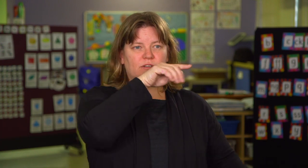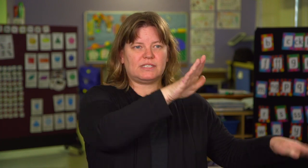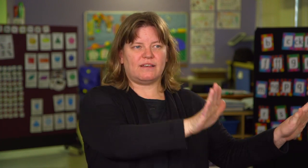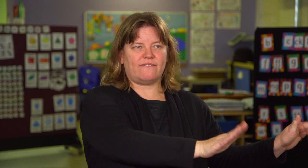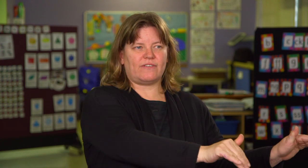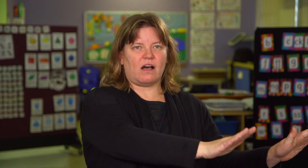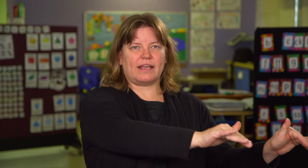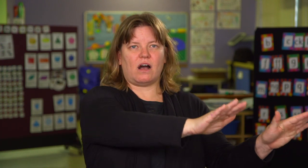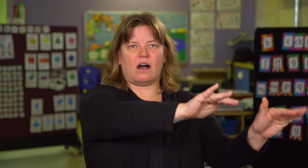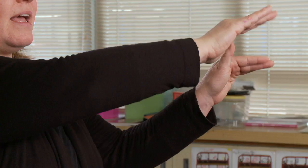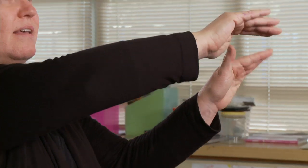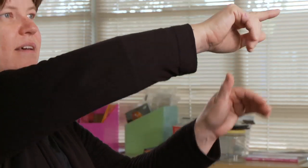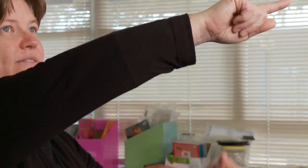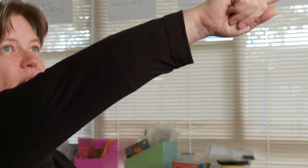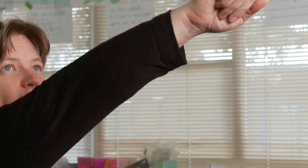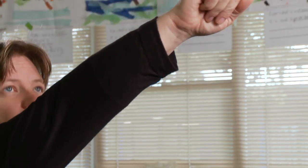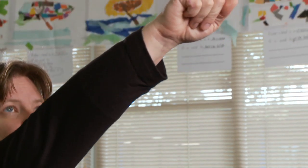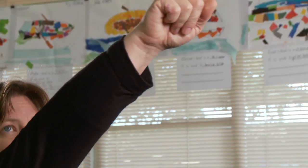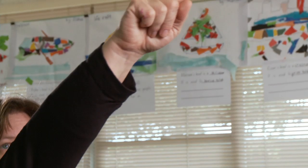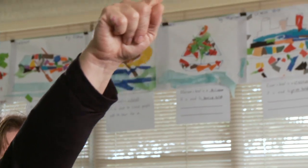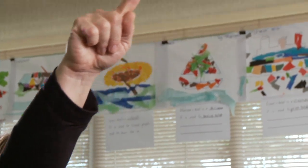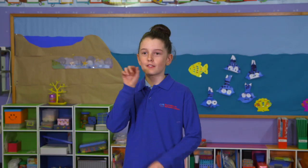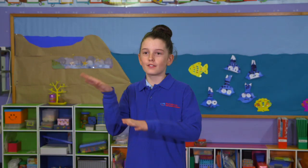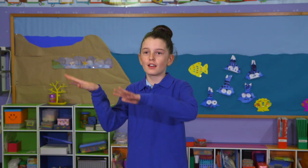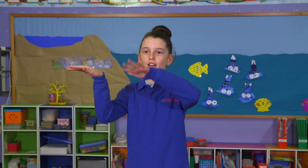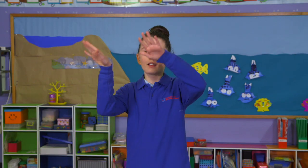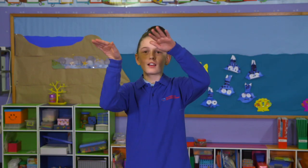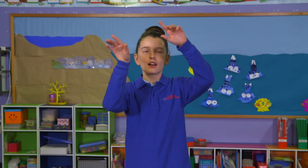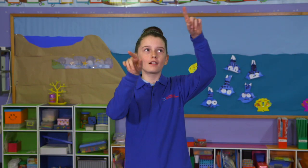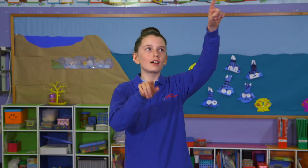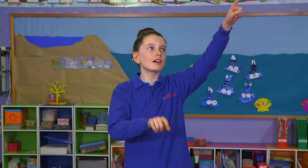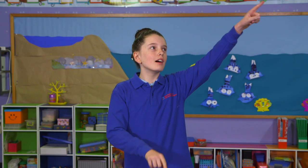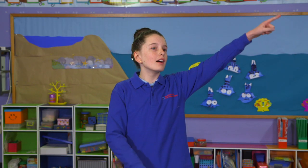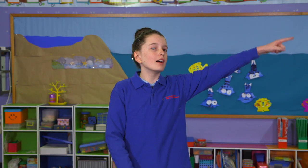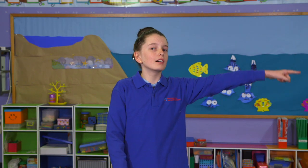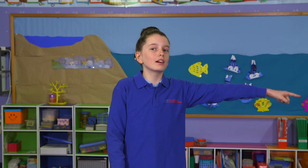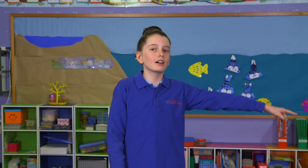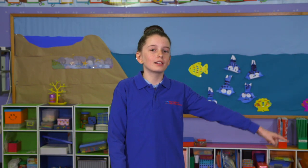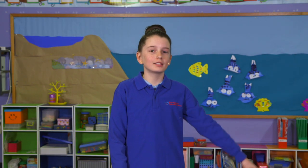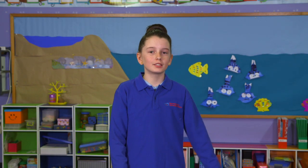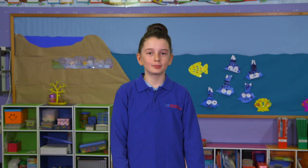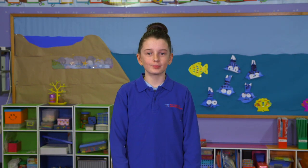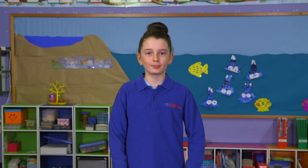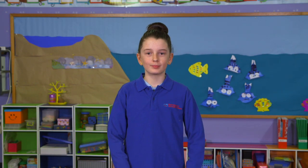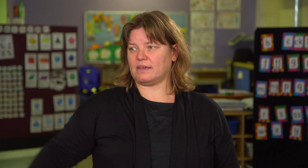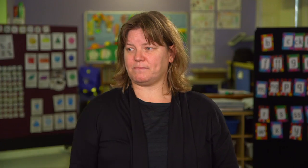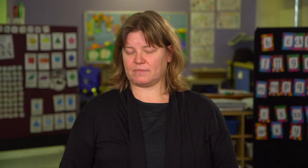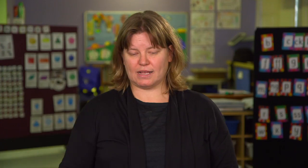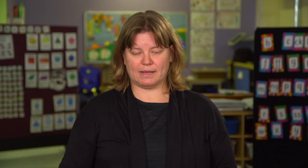birds flying high into the sky, and they have an arc across the sky with their